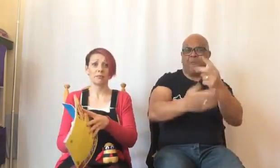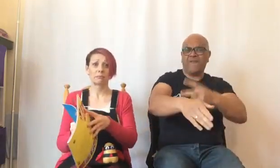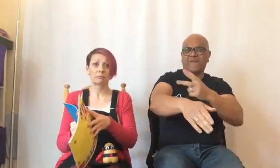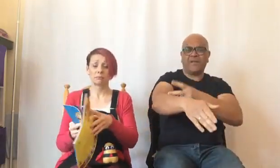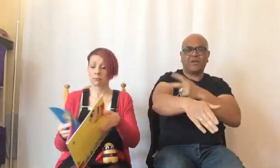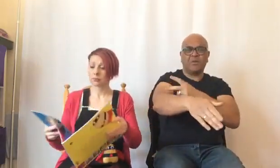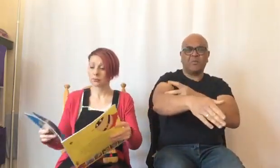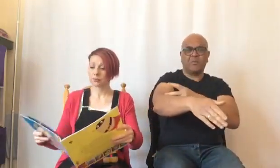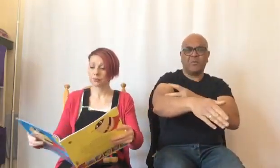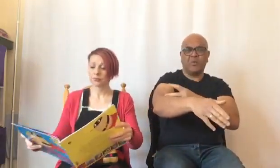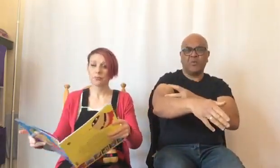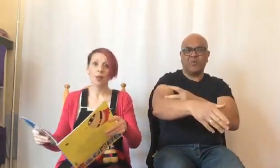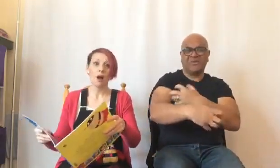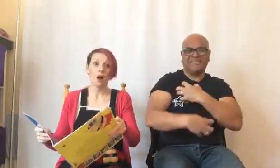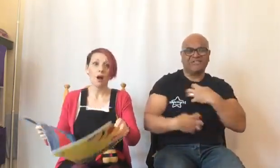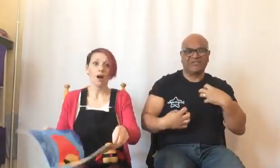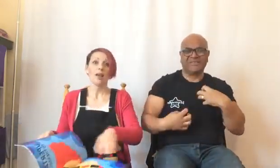distress?